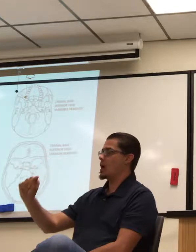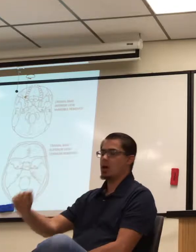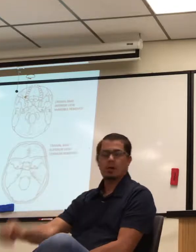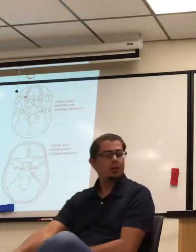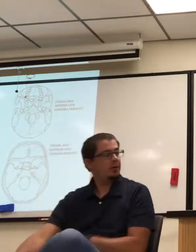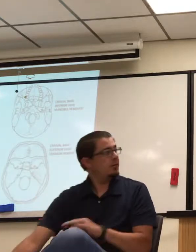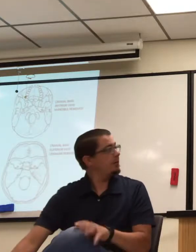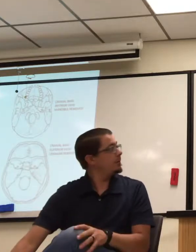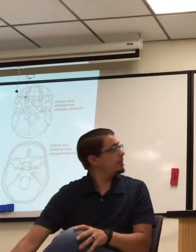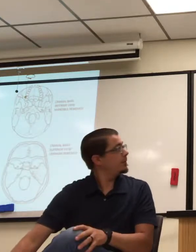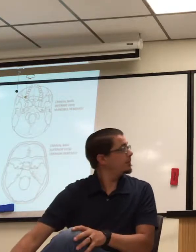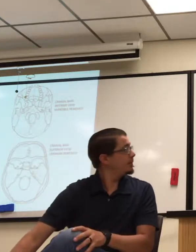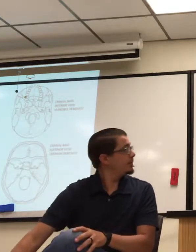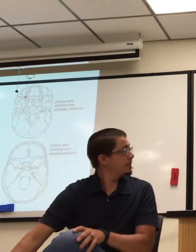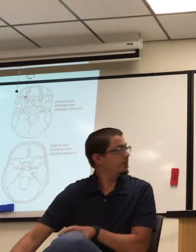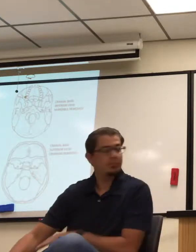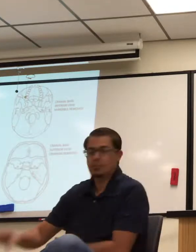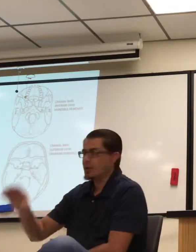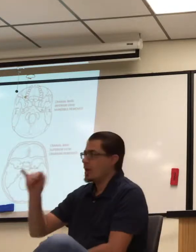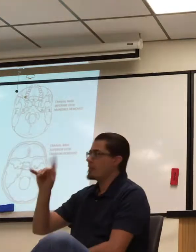which is the skull cap.